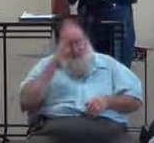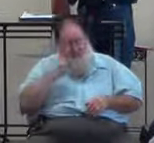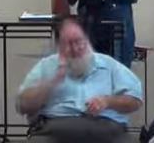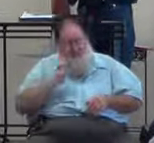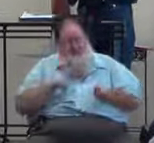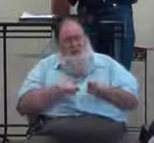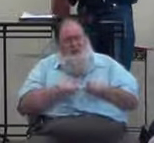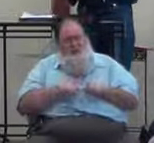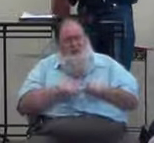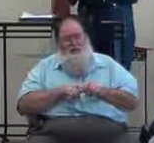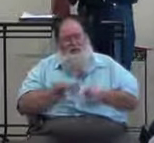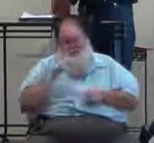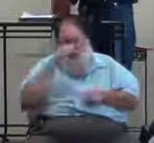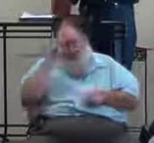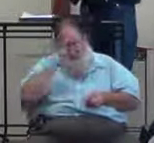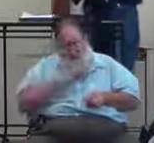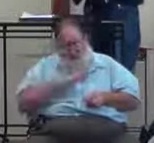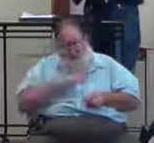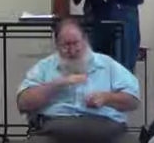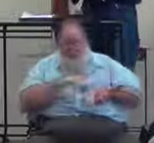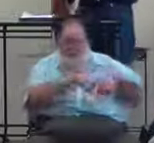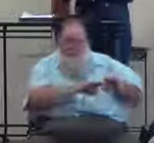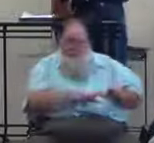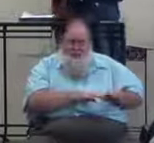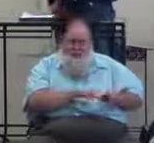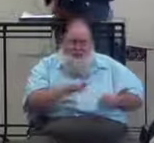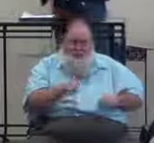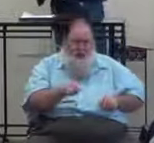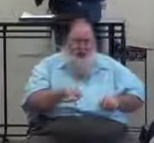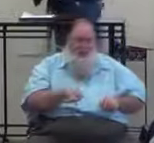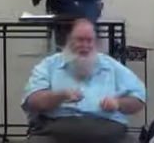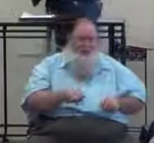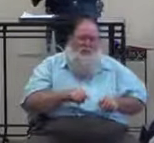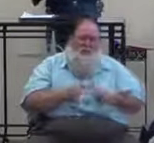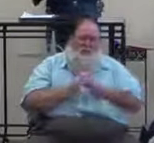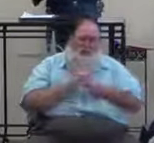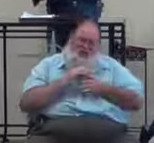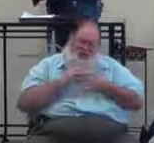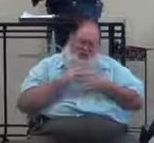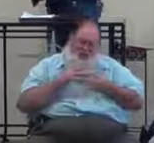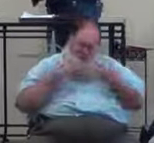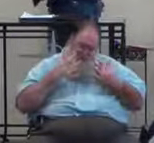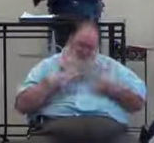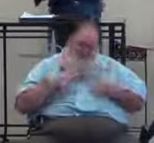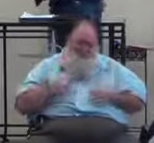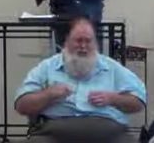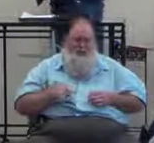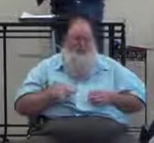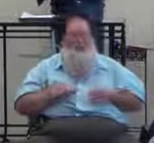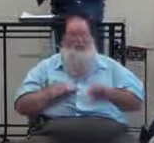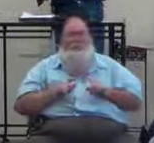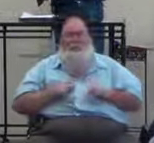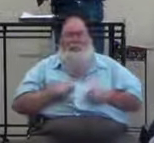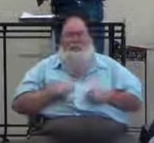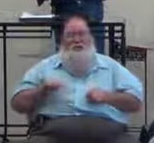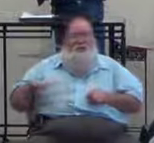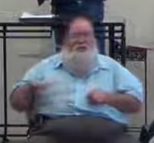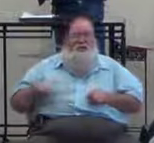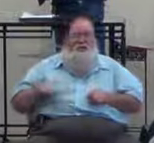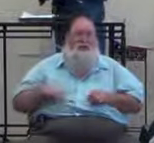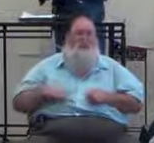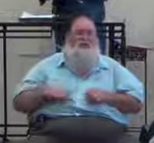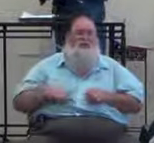deeply for him. But Saul began to destroy the church. Going from house to house,